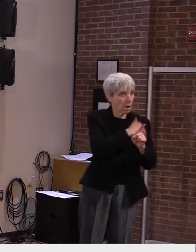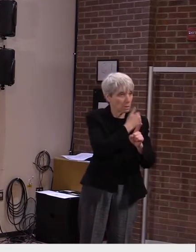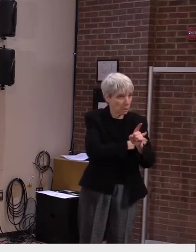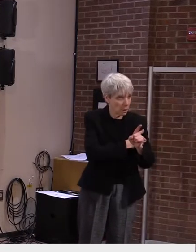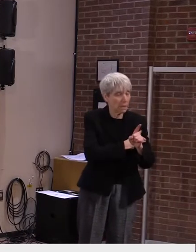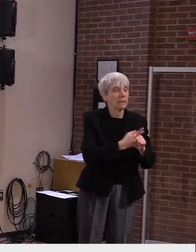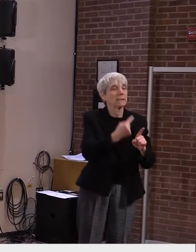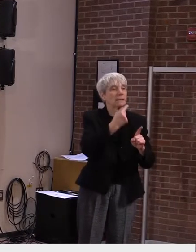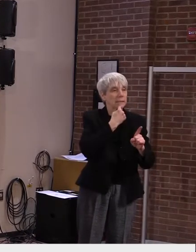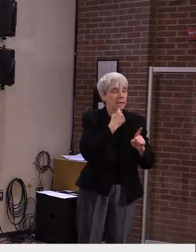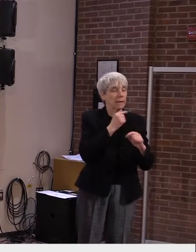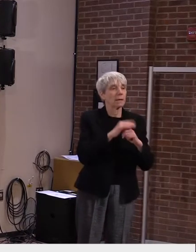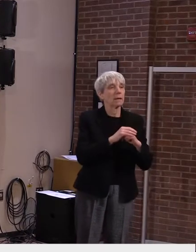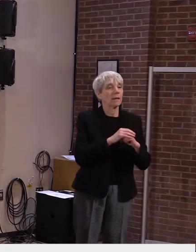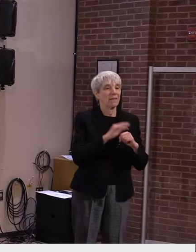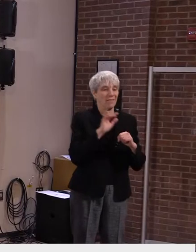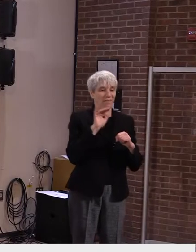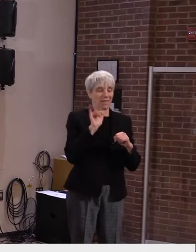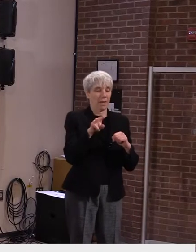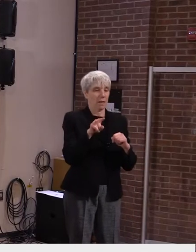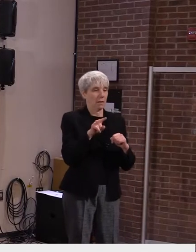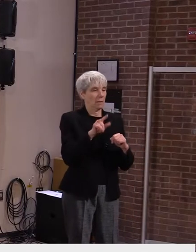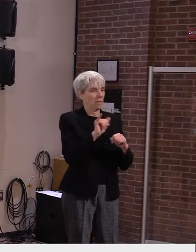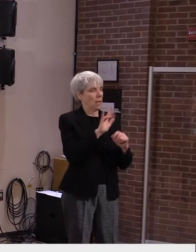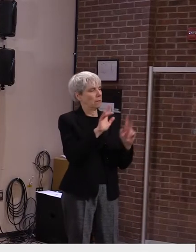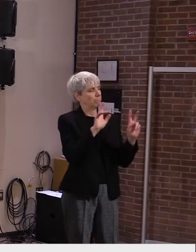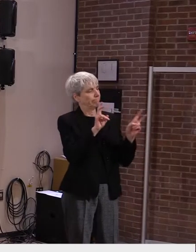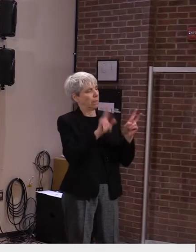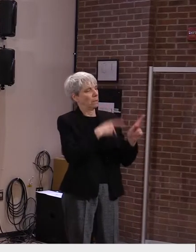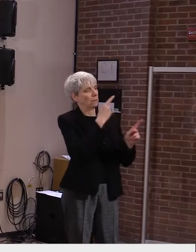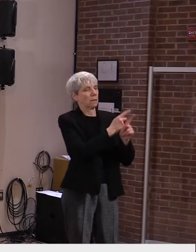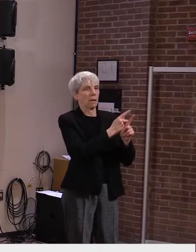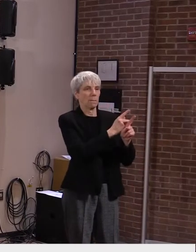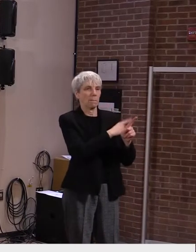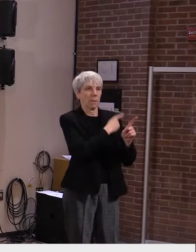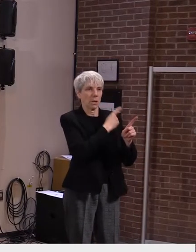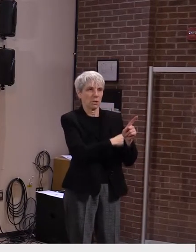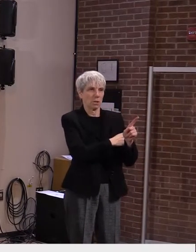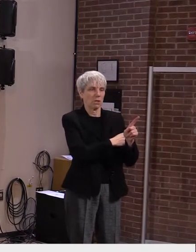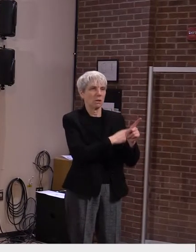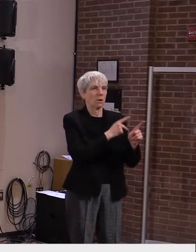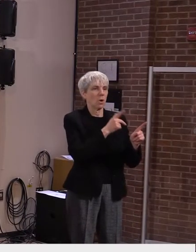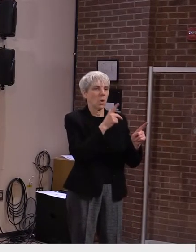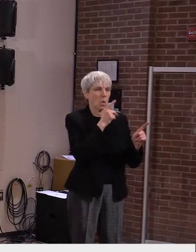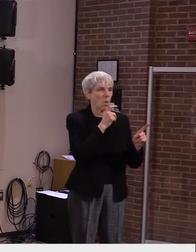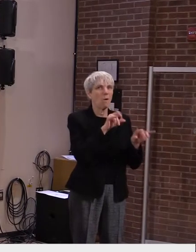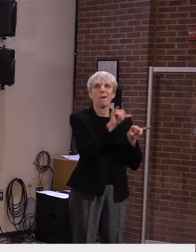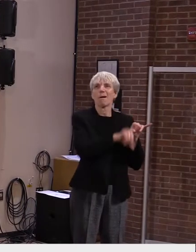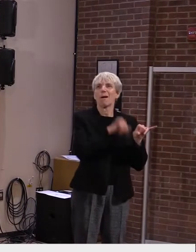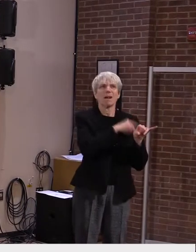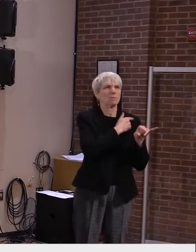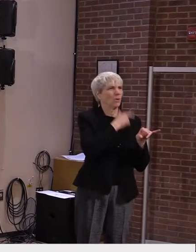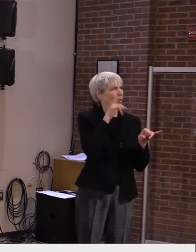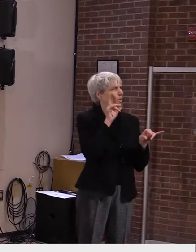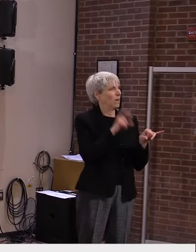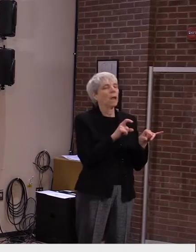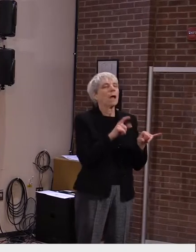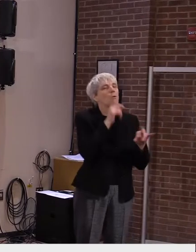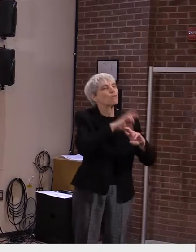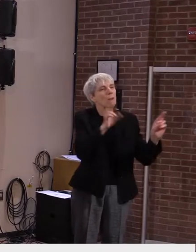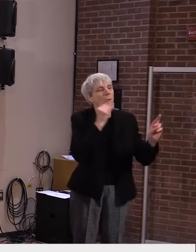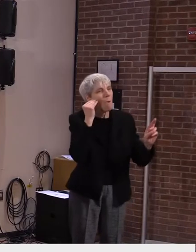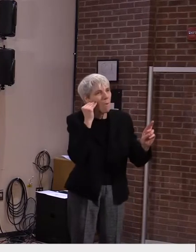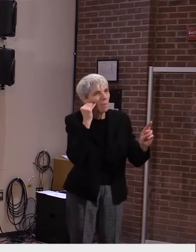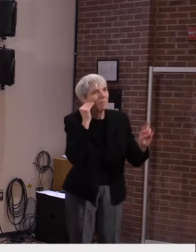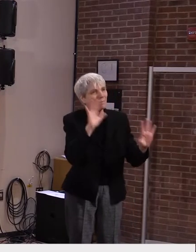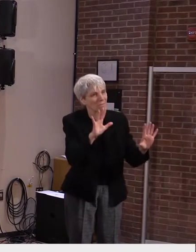of those type of patients that are in those hospitals. The bulk of them are at UVM. Some of them